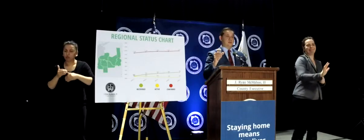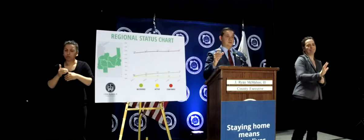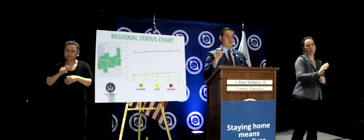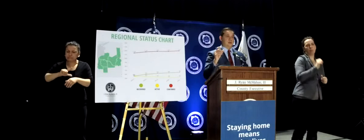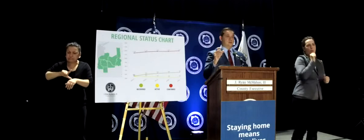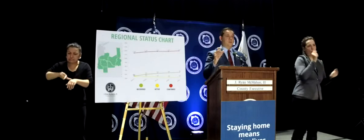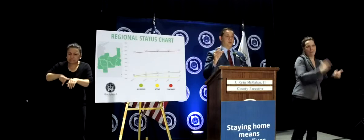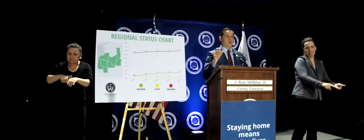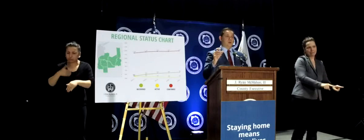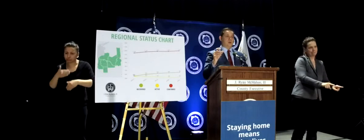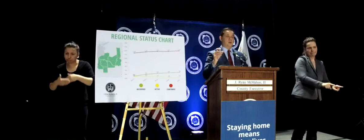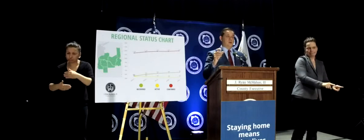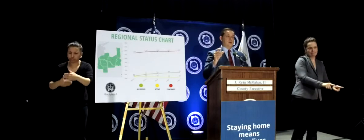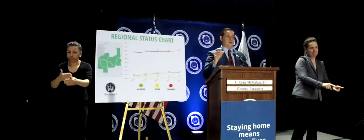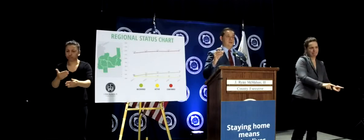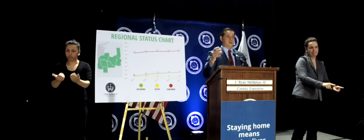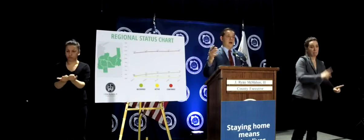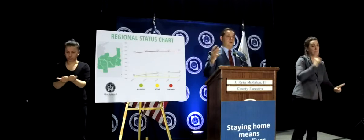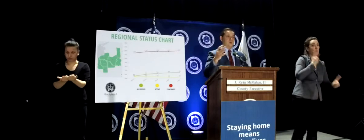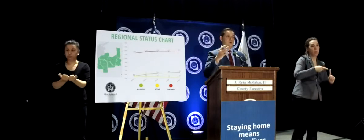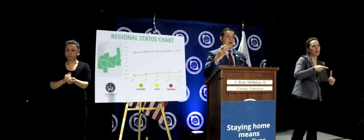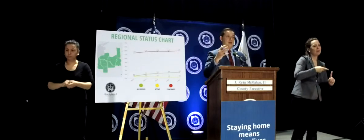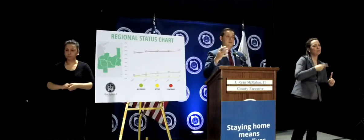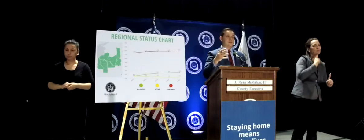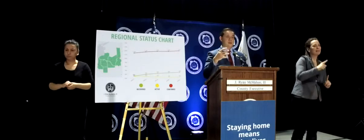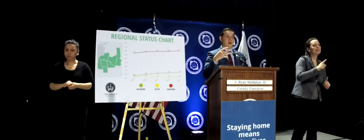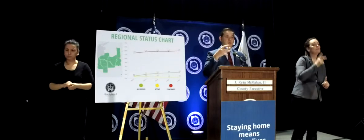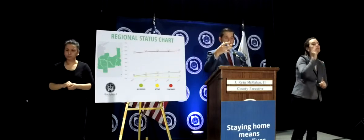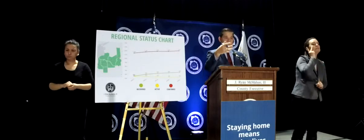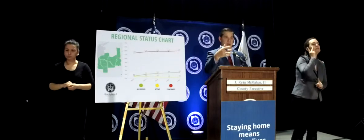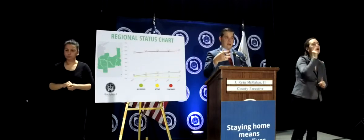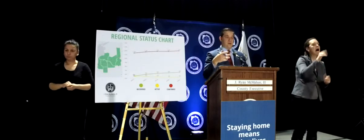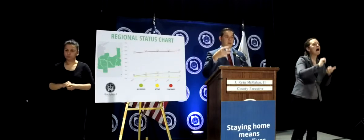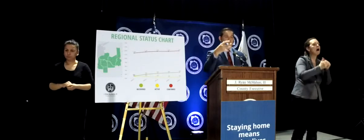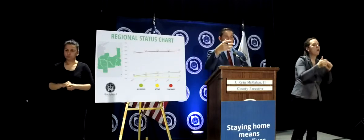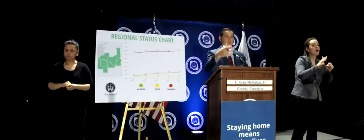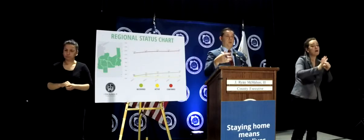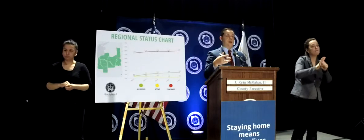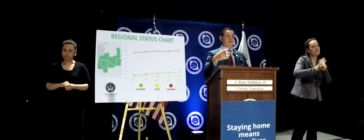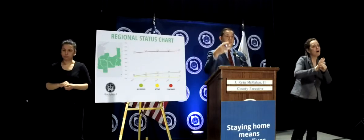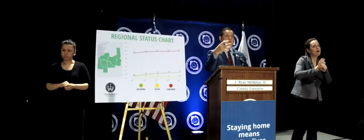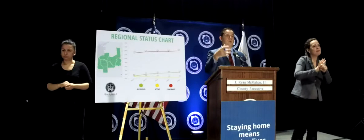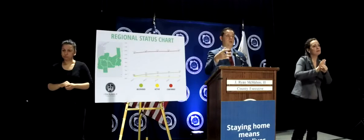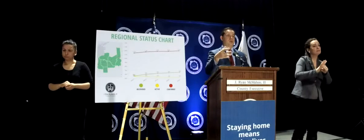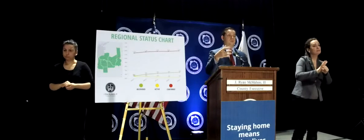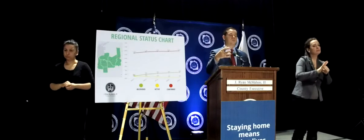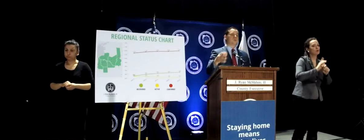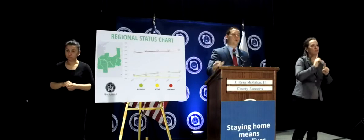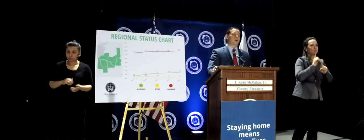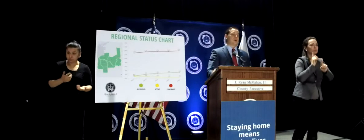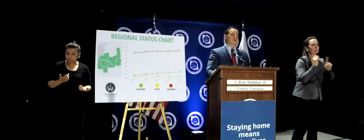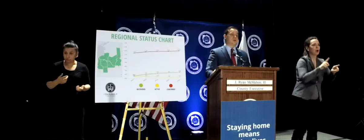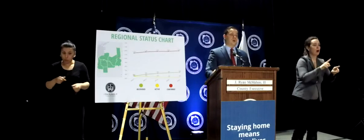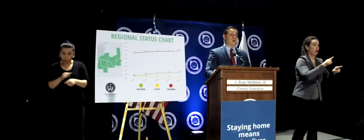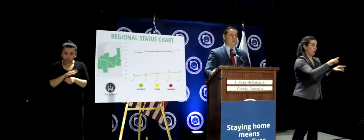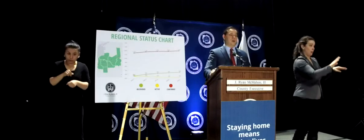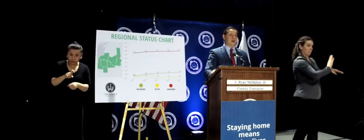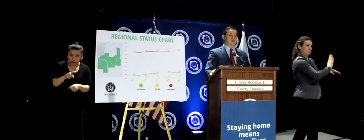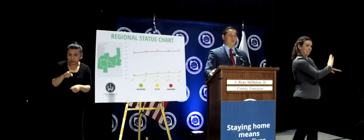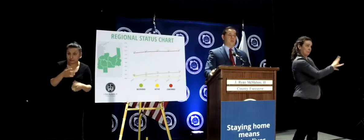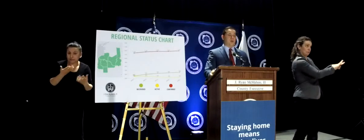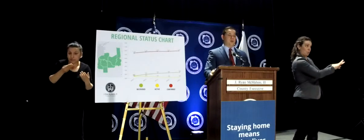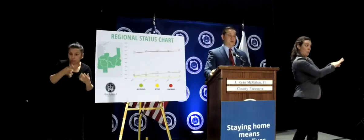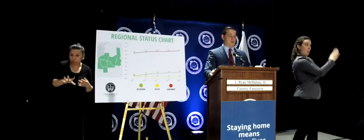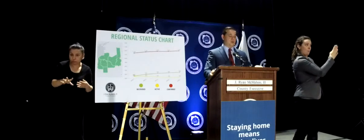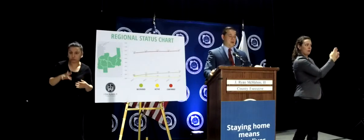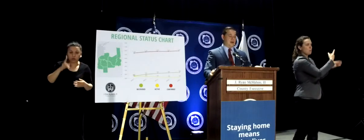virus at some point and see how it reacts and see how you react with your plans and preparation. And so at